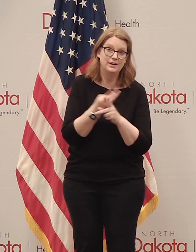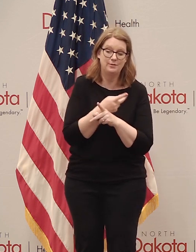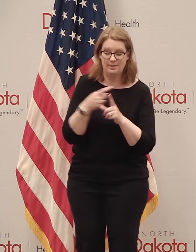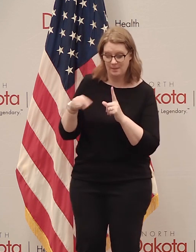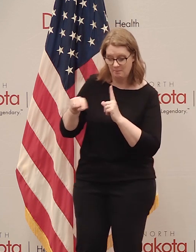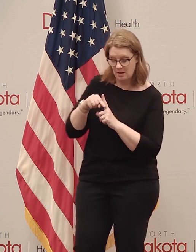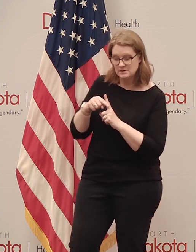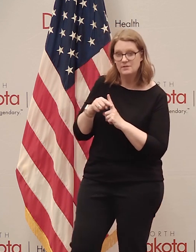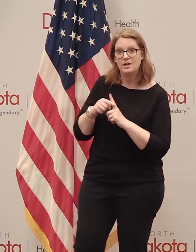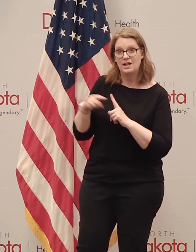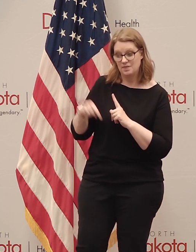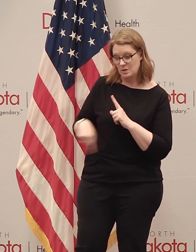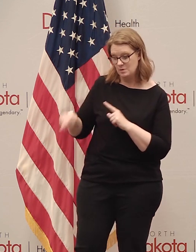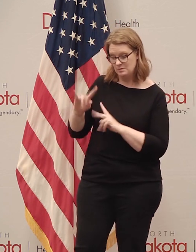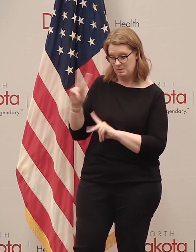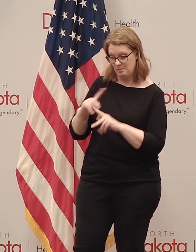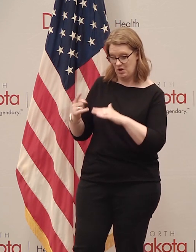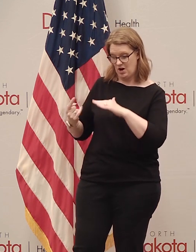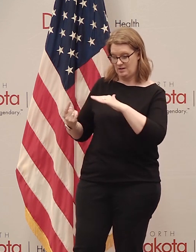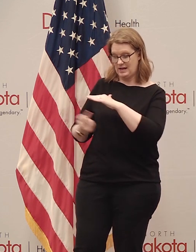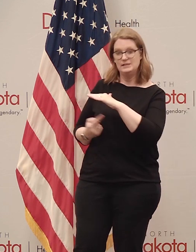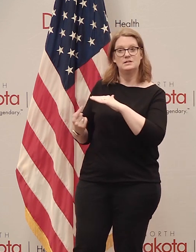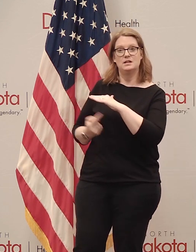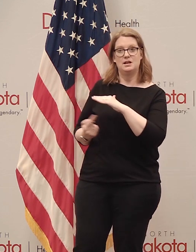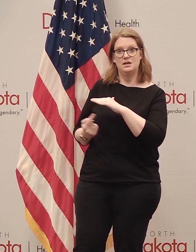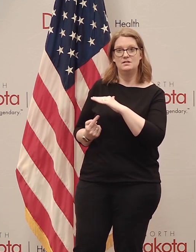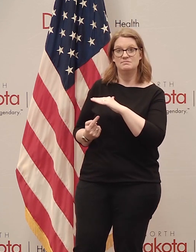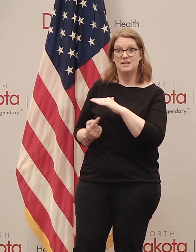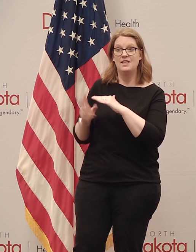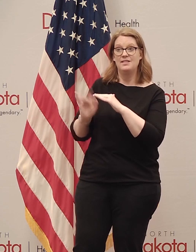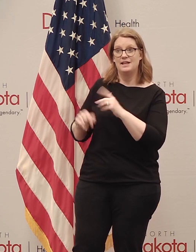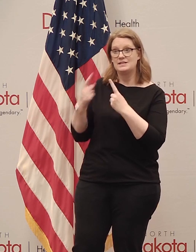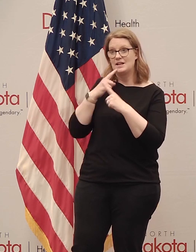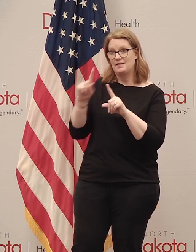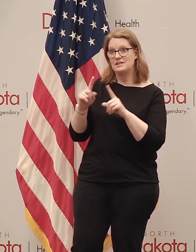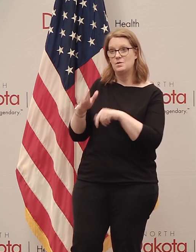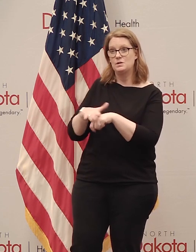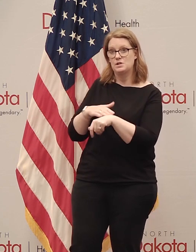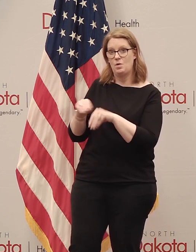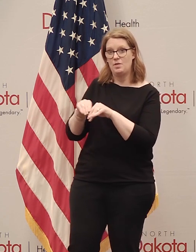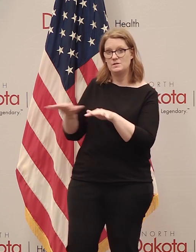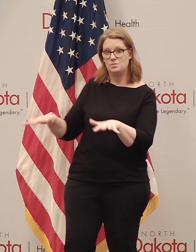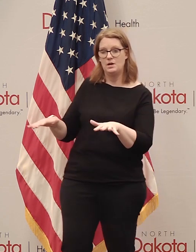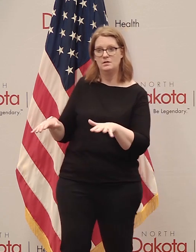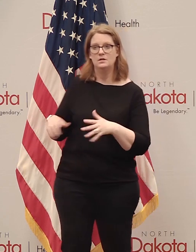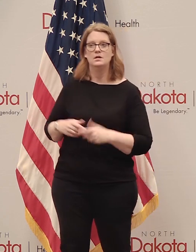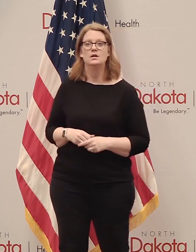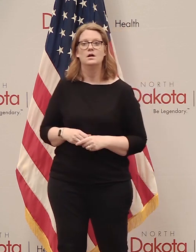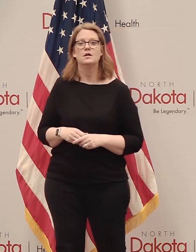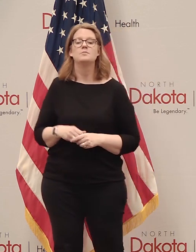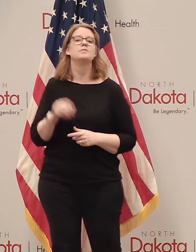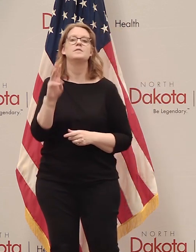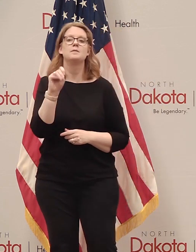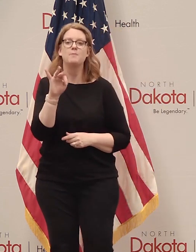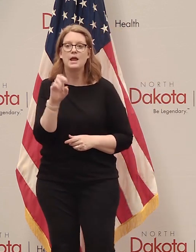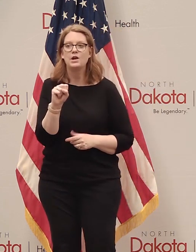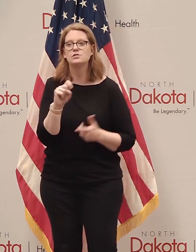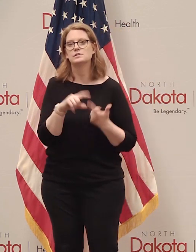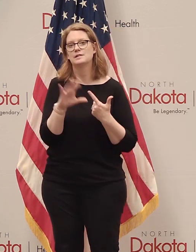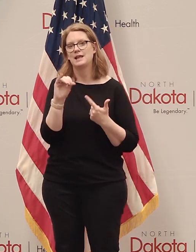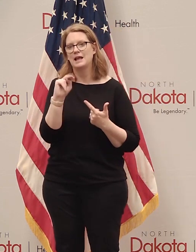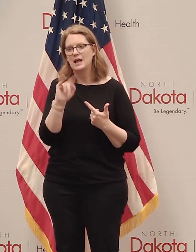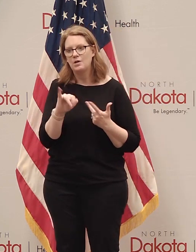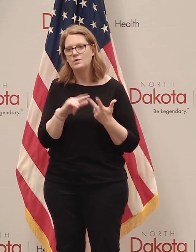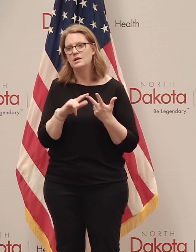and those people are isolating, that's the way we're going to slow the spread. I want to thank everybody, the mayors, the county, the